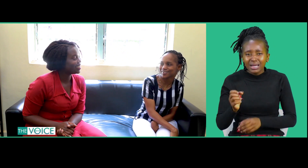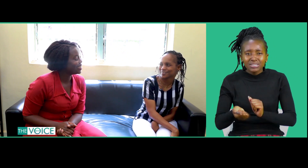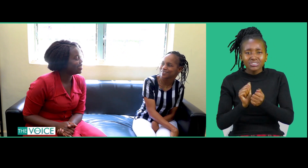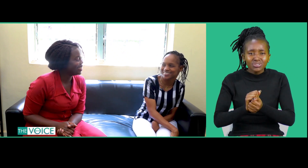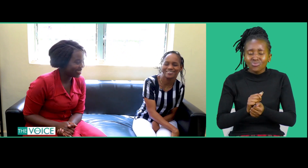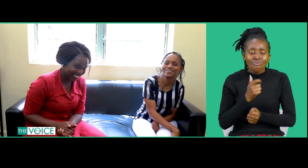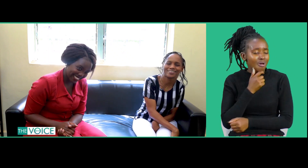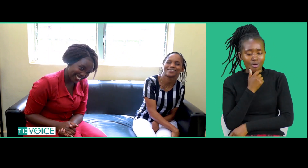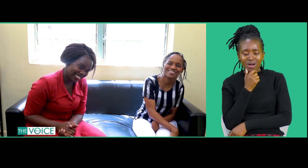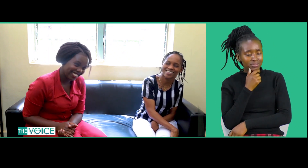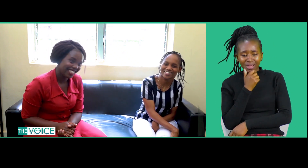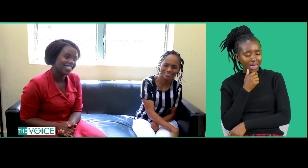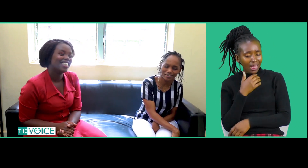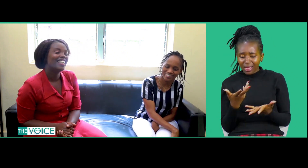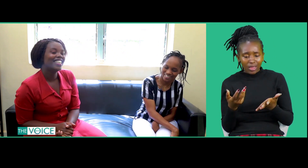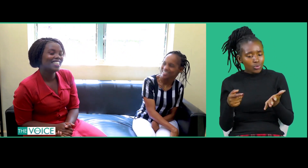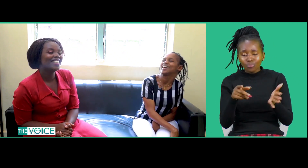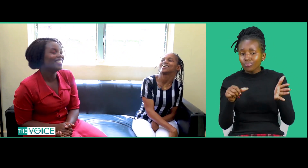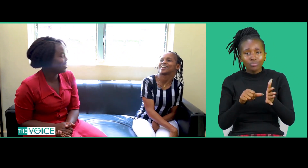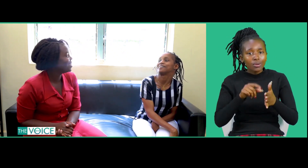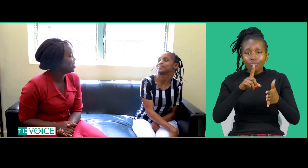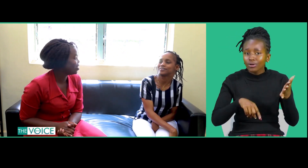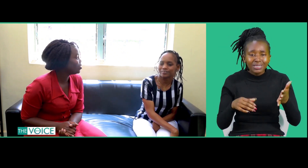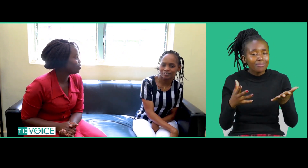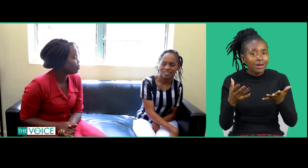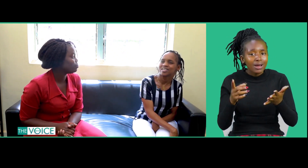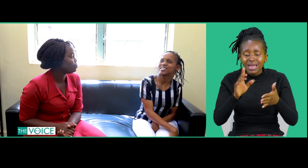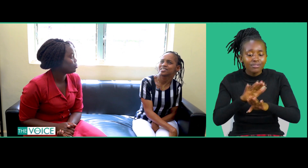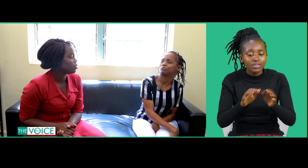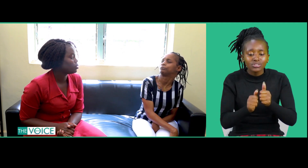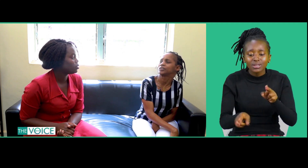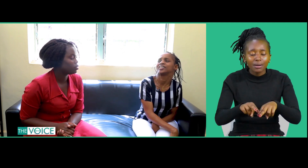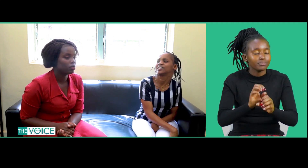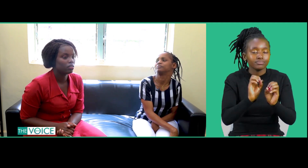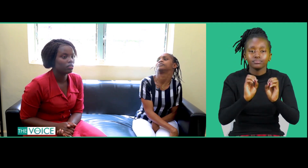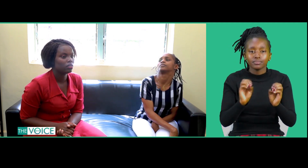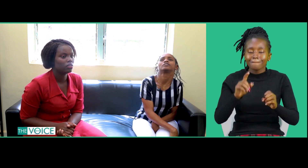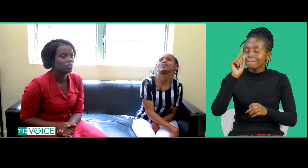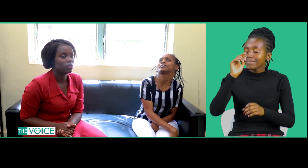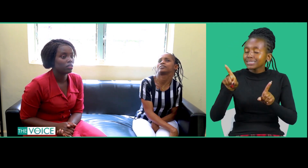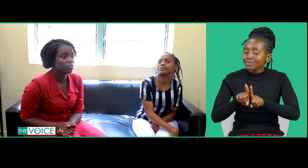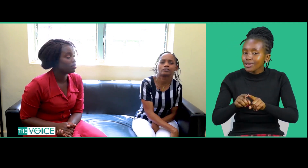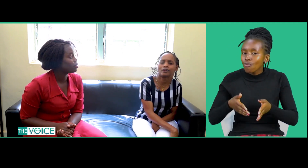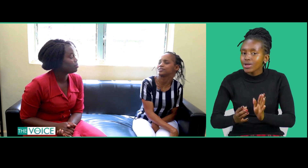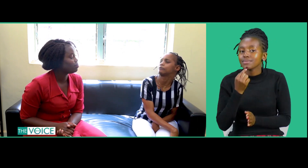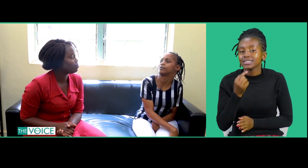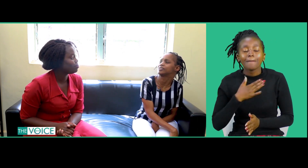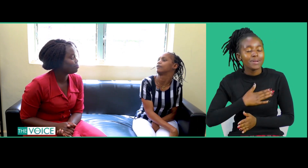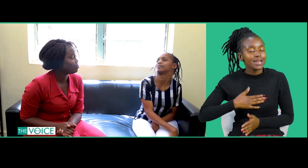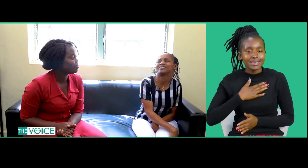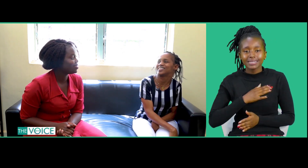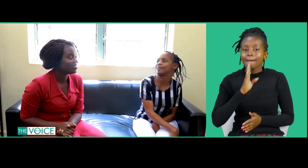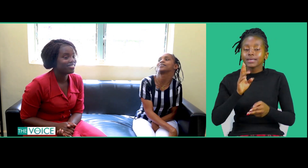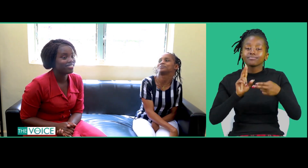this is one of us, you see those things. But as I have told you, just be positive. Don't